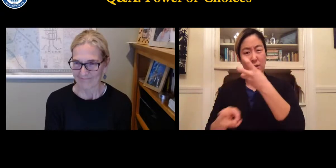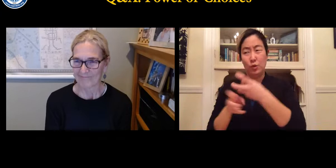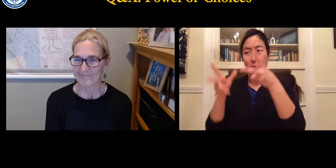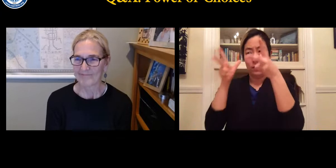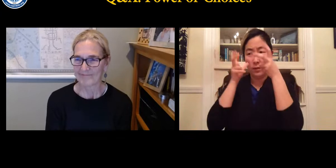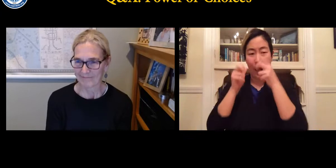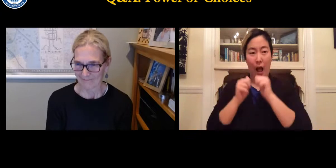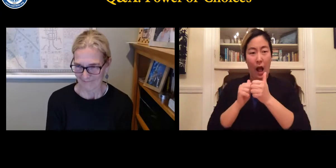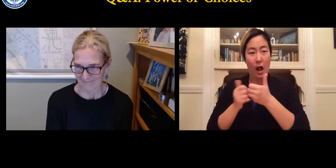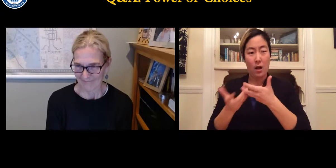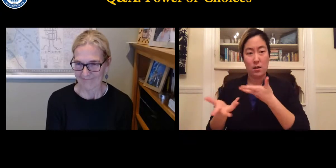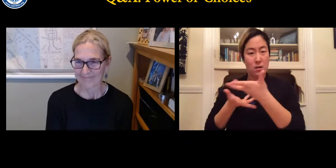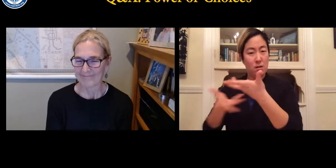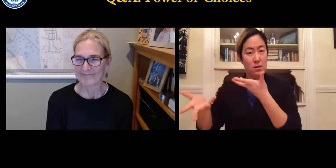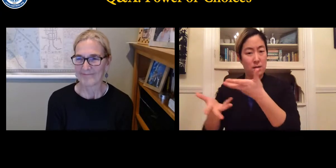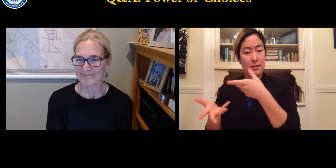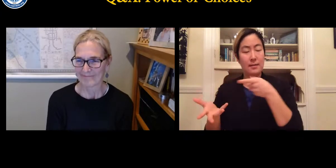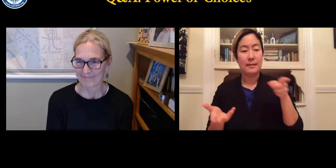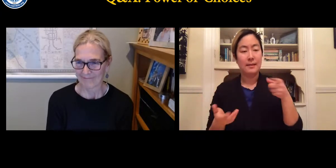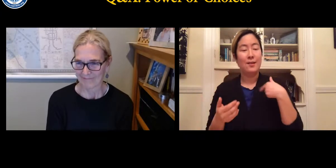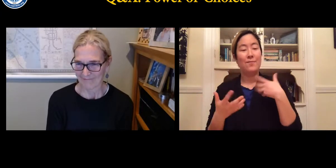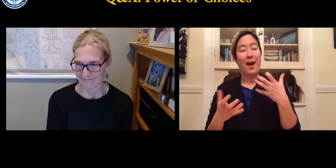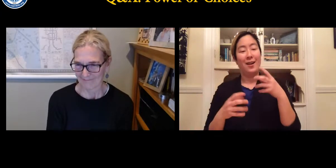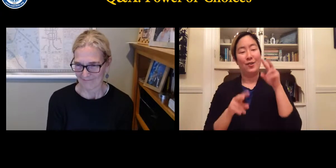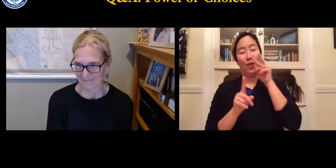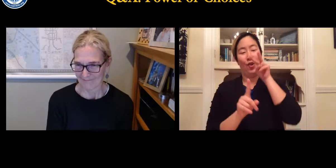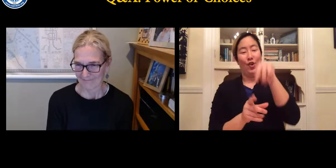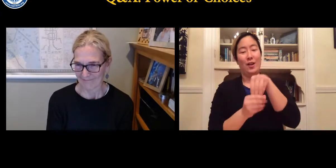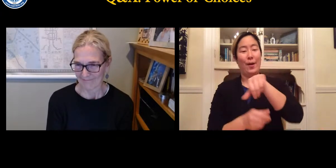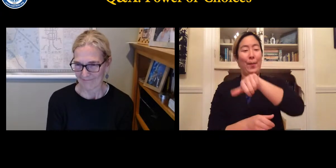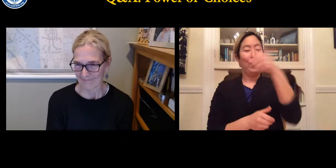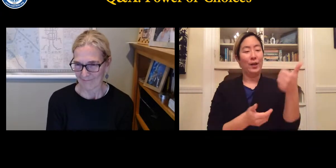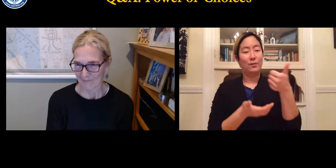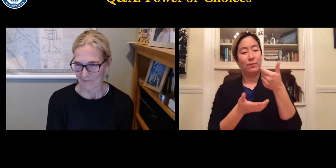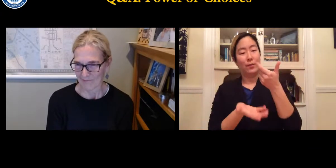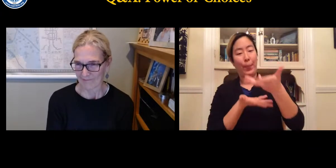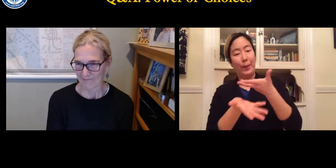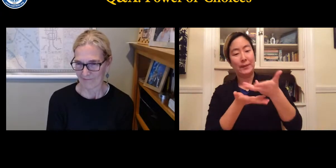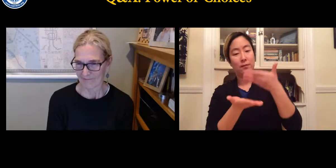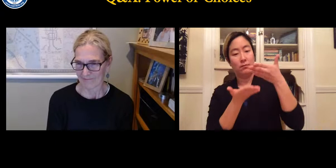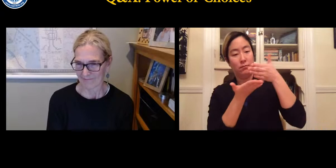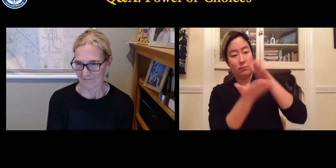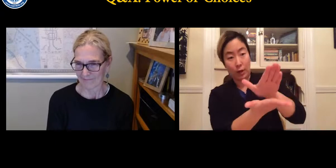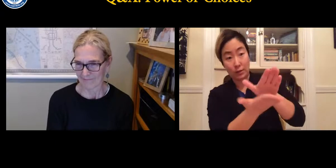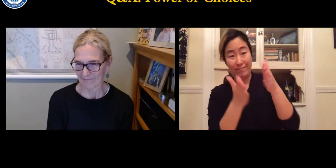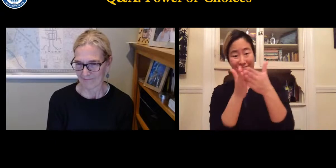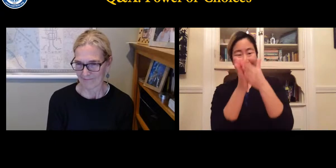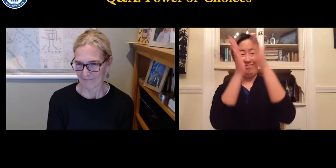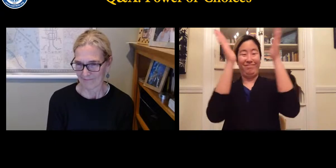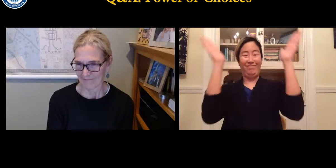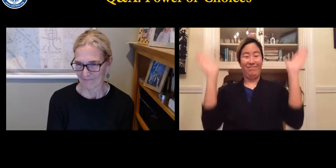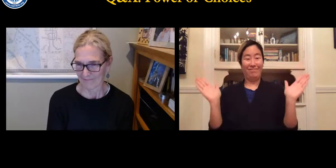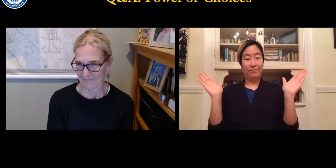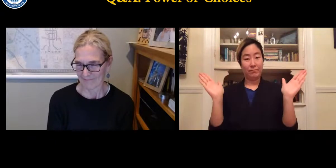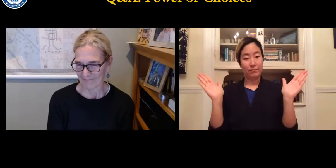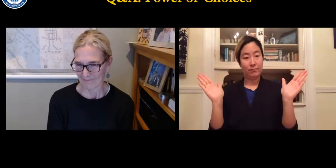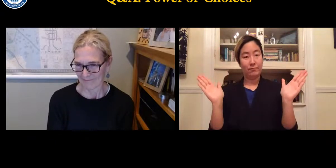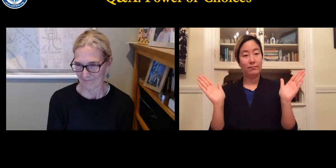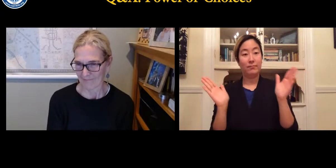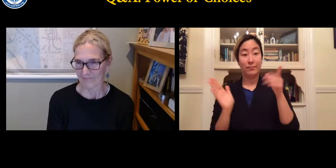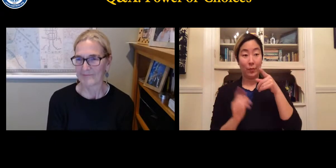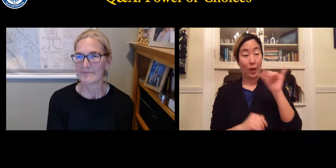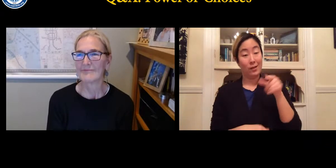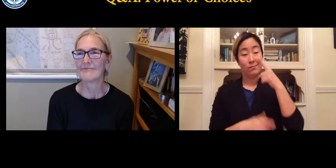some deaf people who have experienced language deprivation have a tough time expressing their emotions or understanding what the therapists are